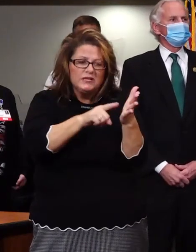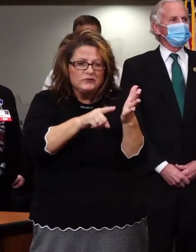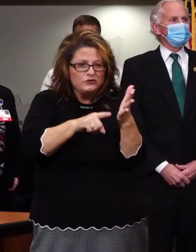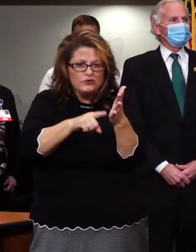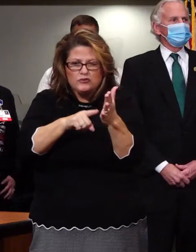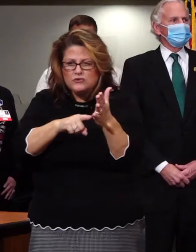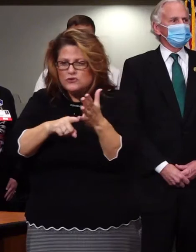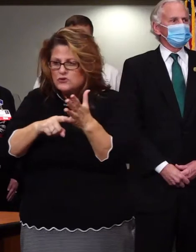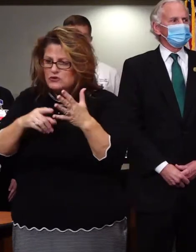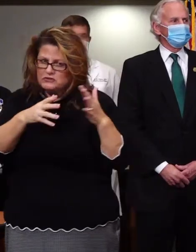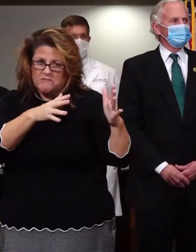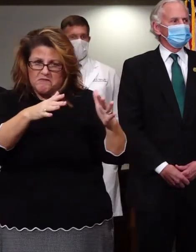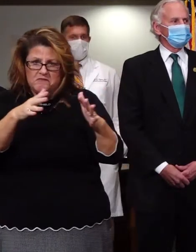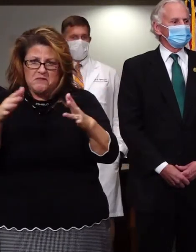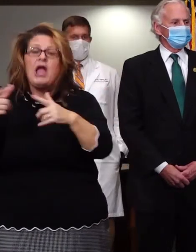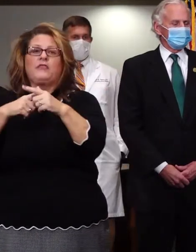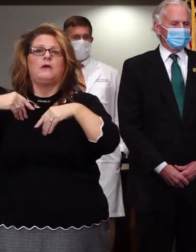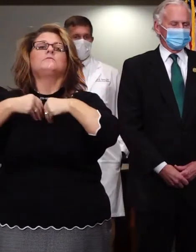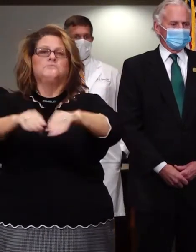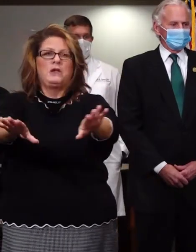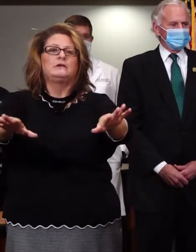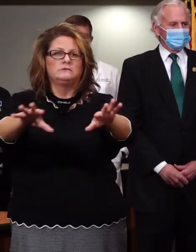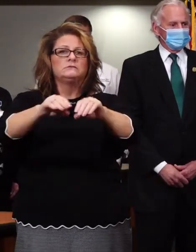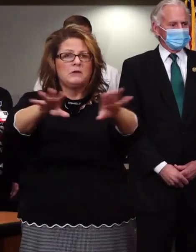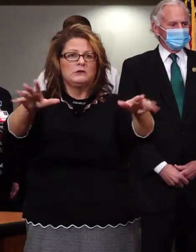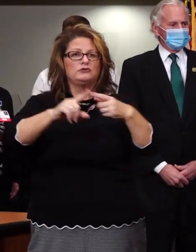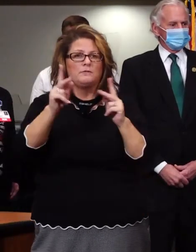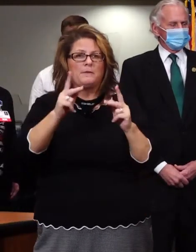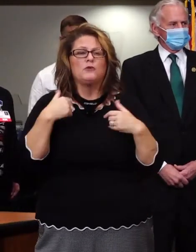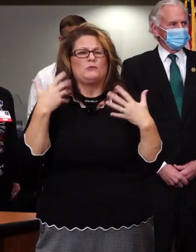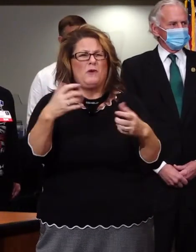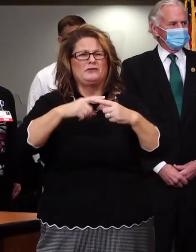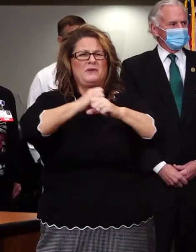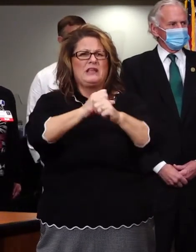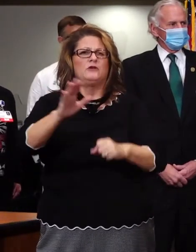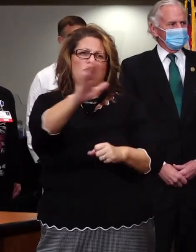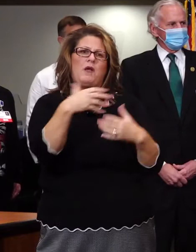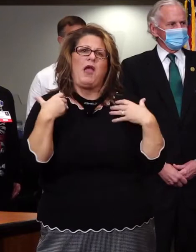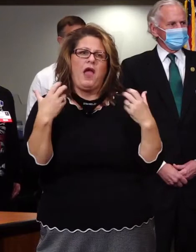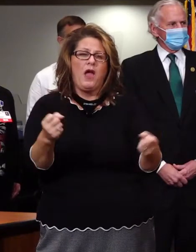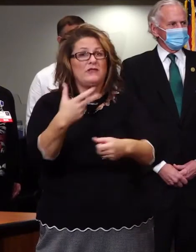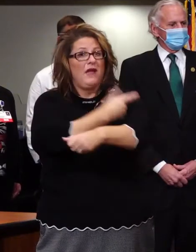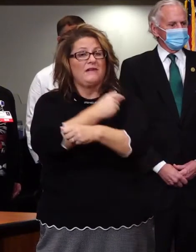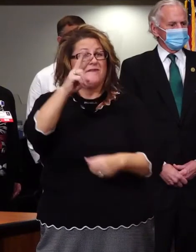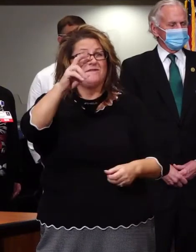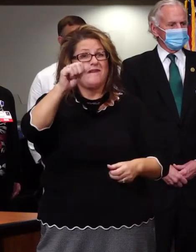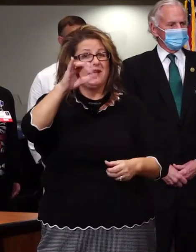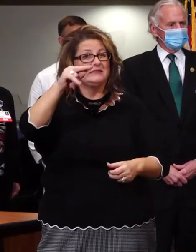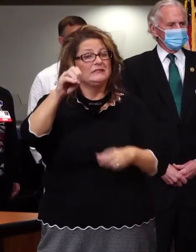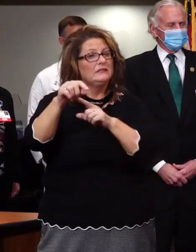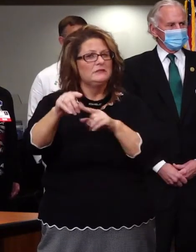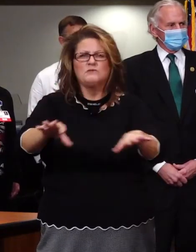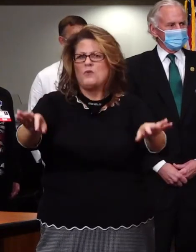made available. Protecting public health is the reason why vaccines exist. We will continue to provide